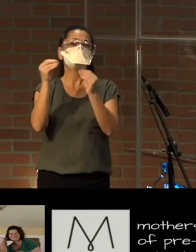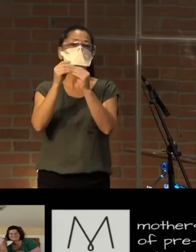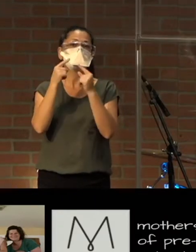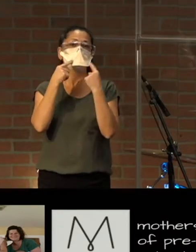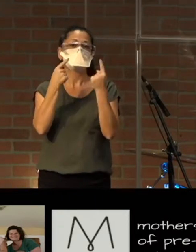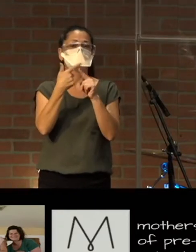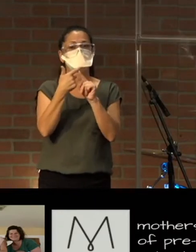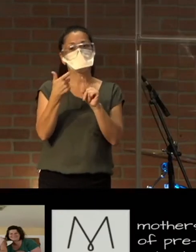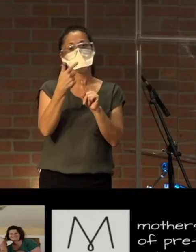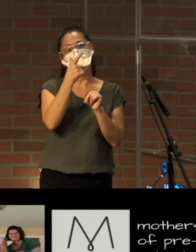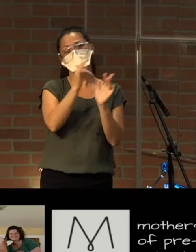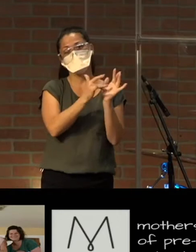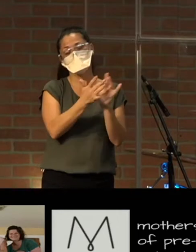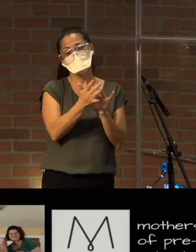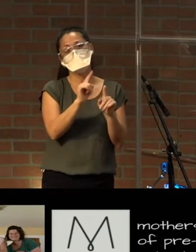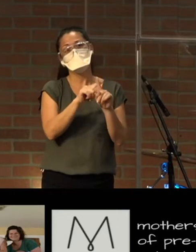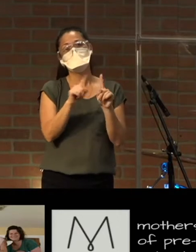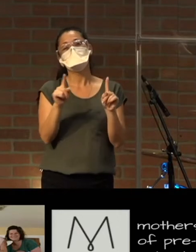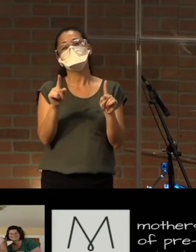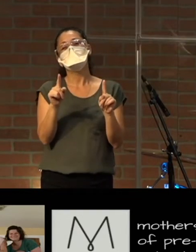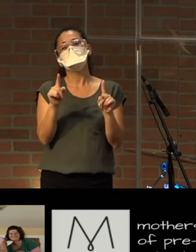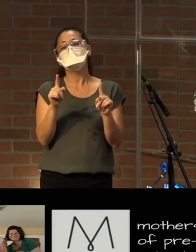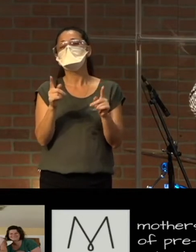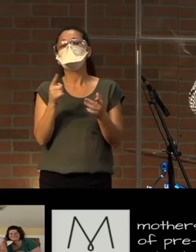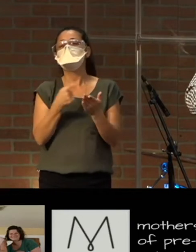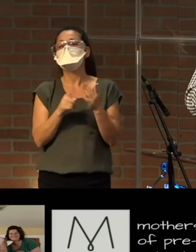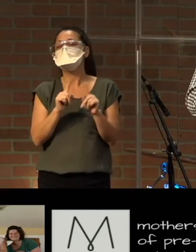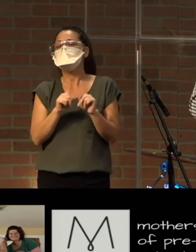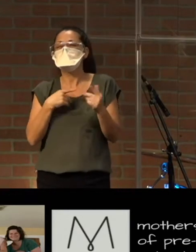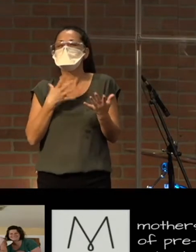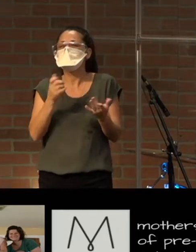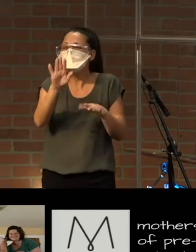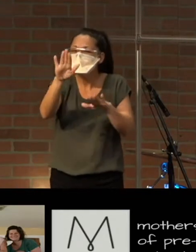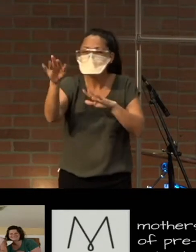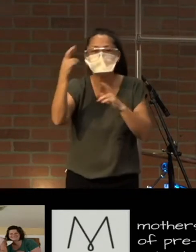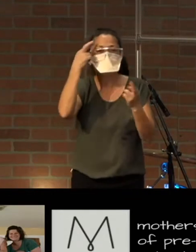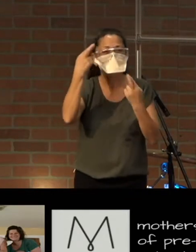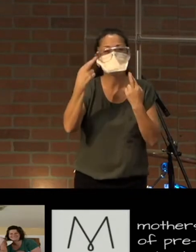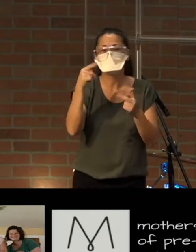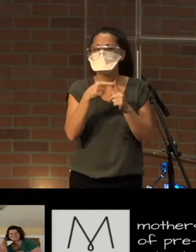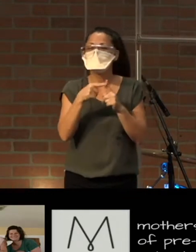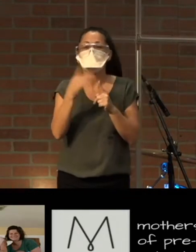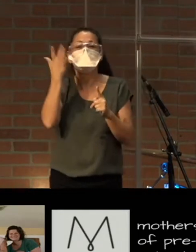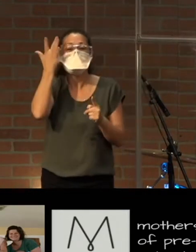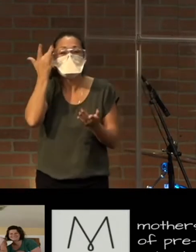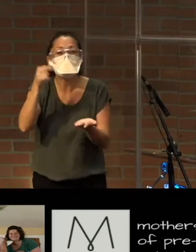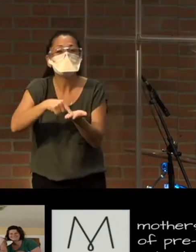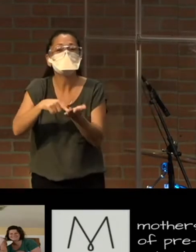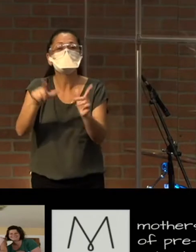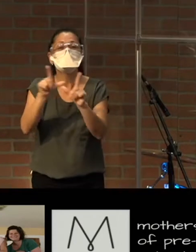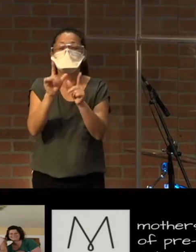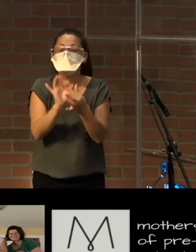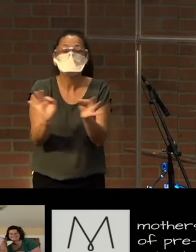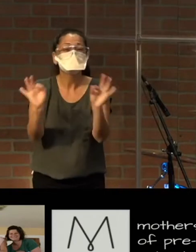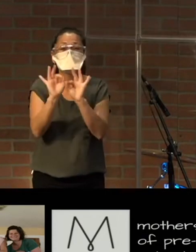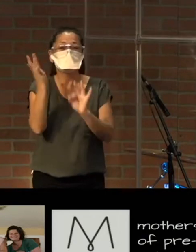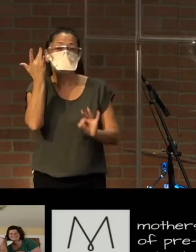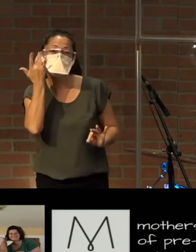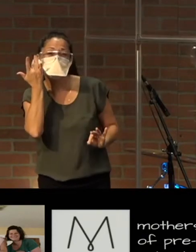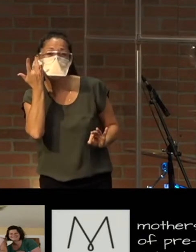Jesus. But the difference is, and this is where I want us to realize why Peter's letter is so significant, is that he